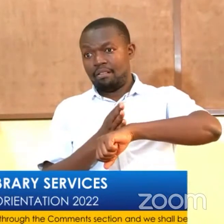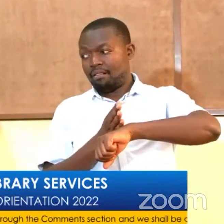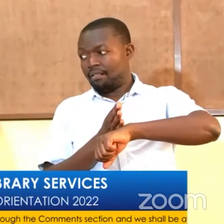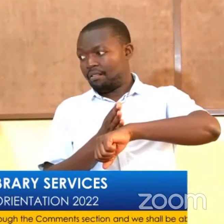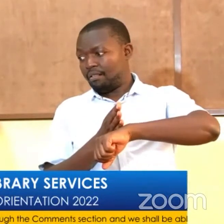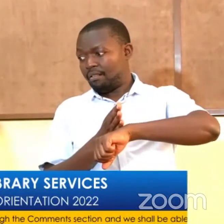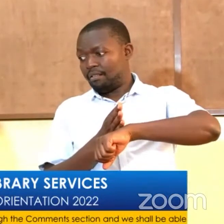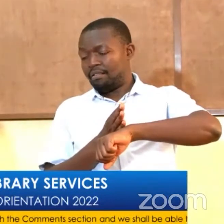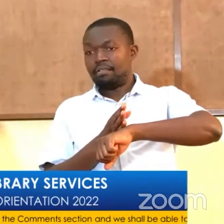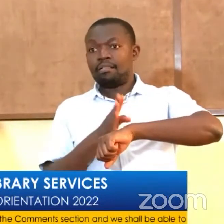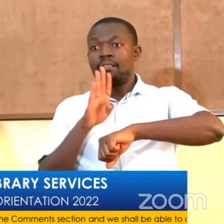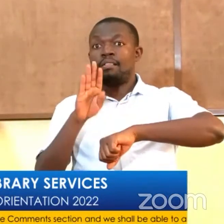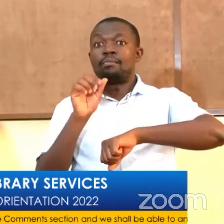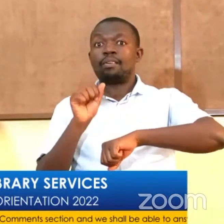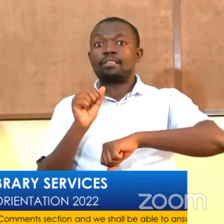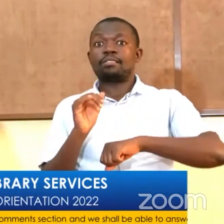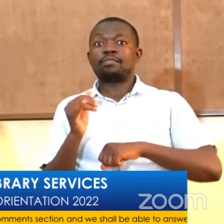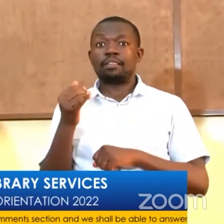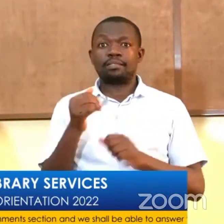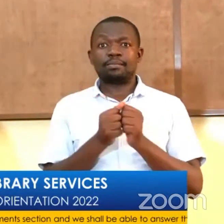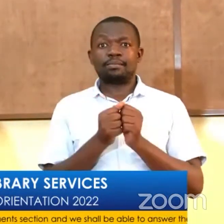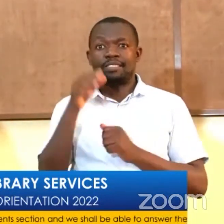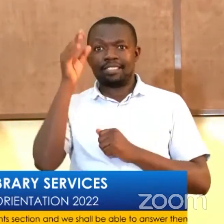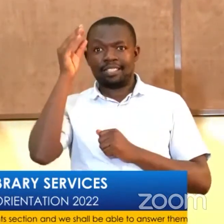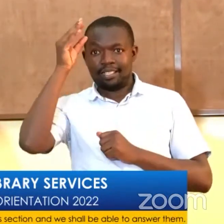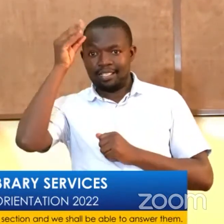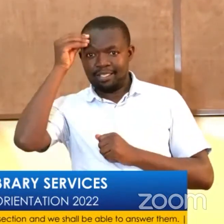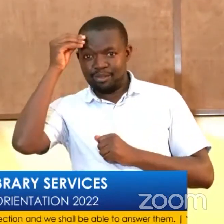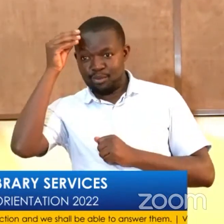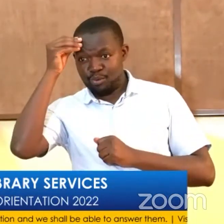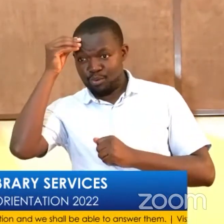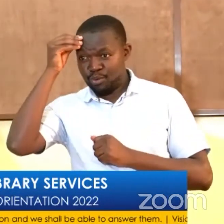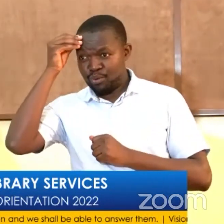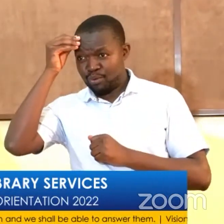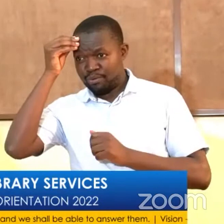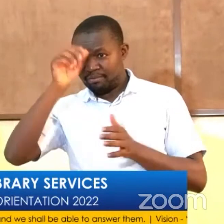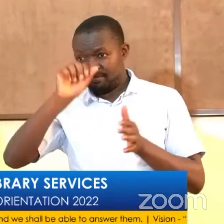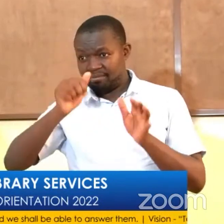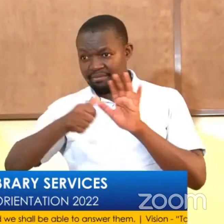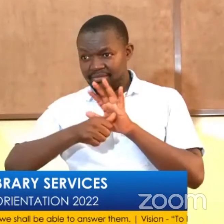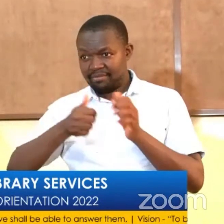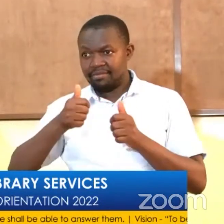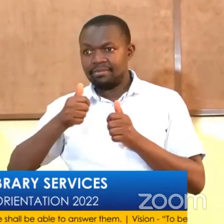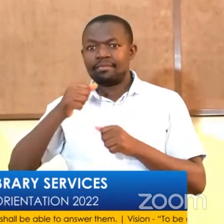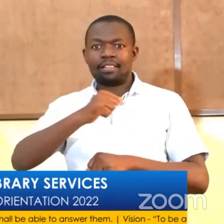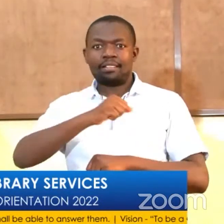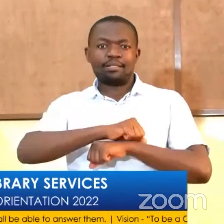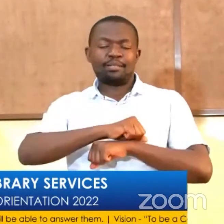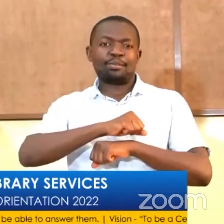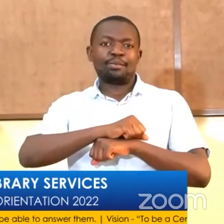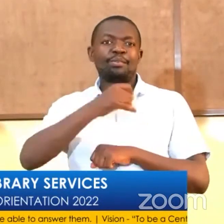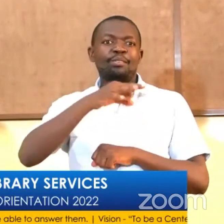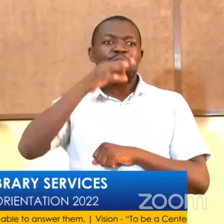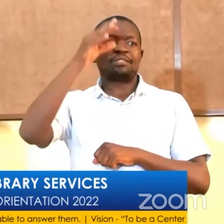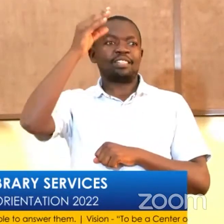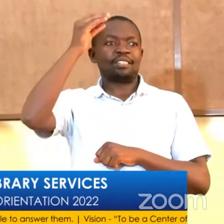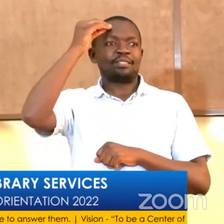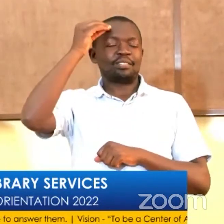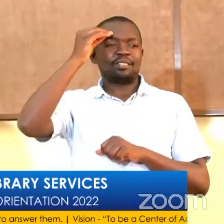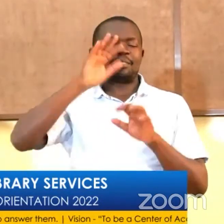Bachelor of Arts with Education belong to School of Education. Clarify me.